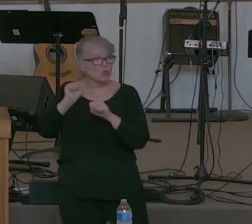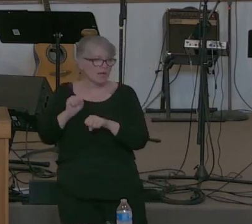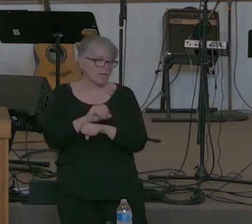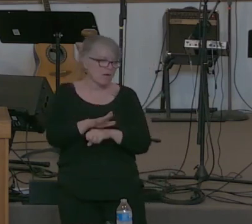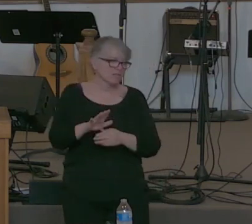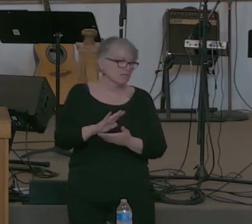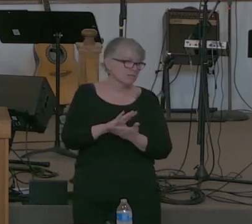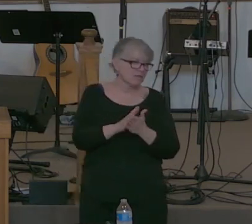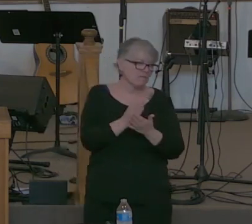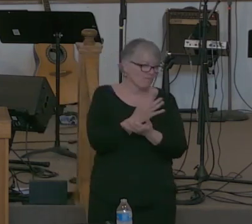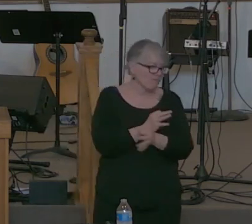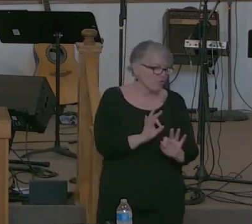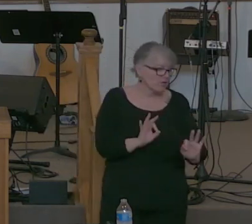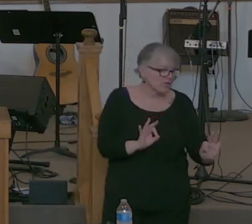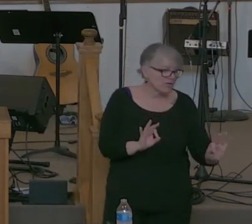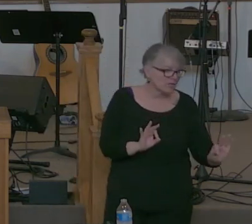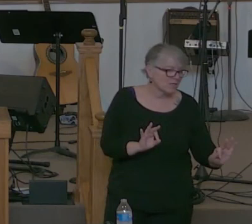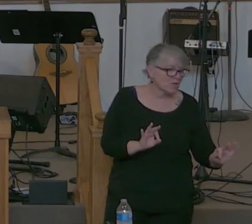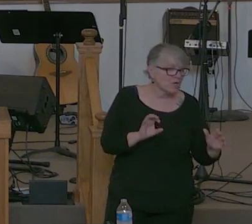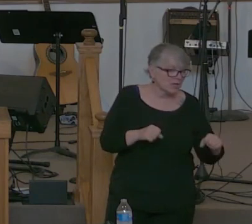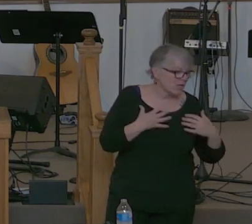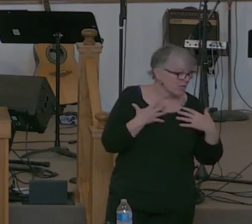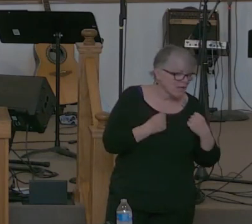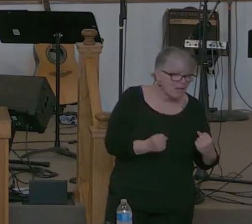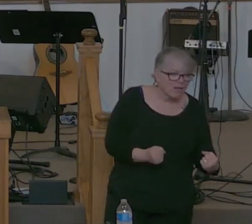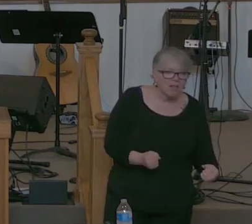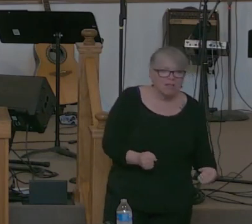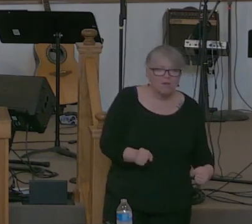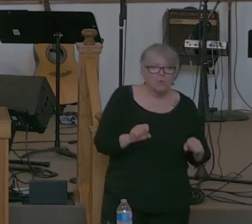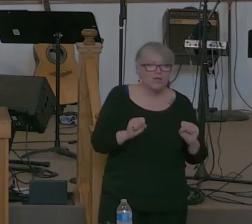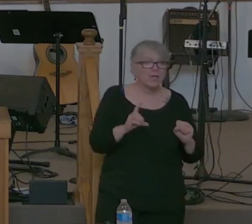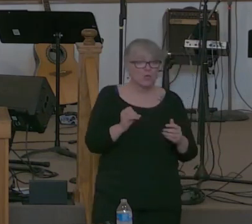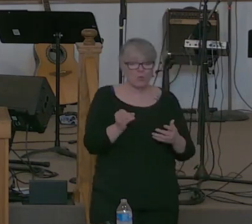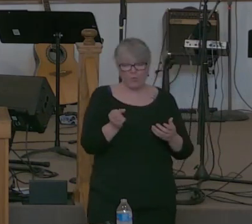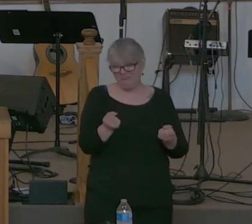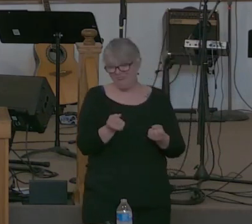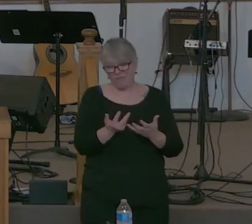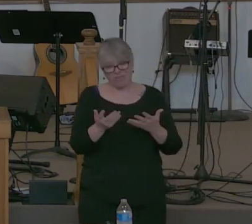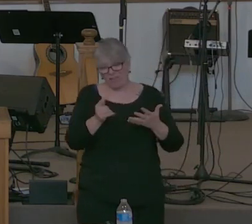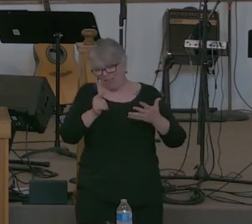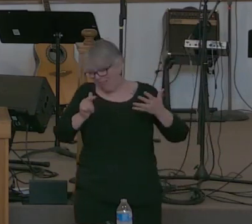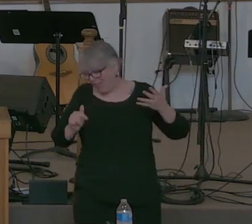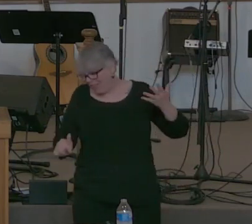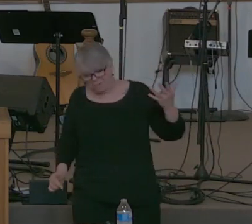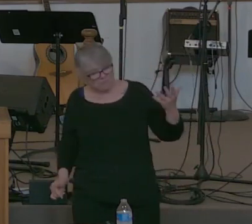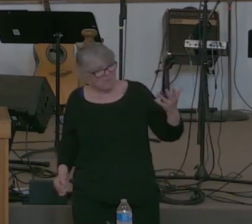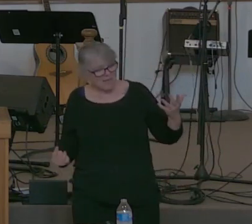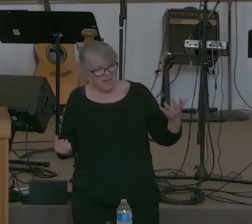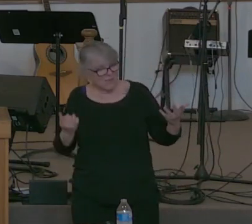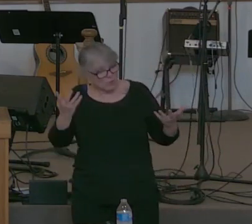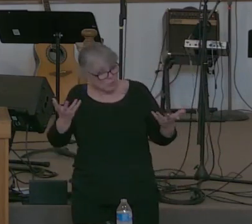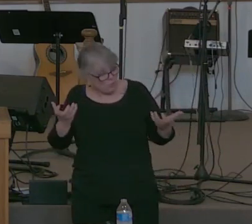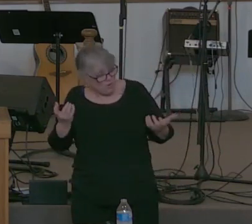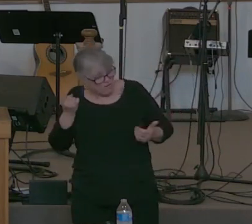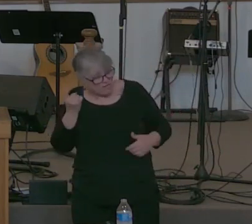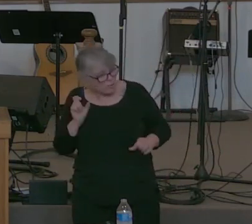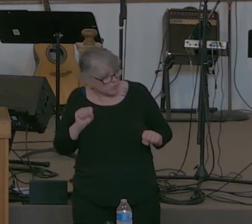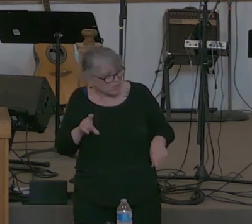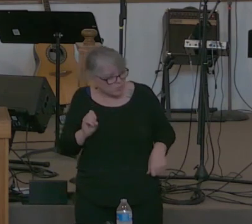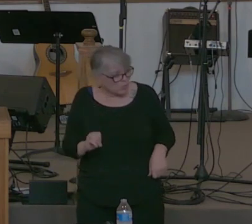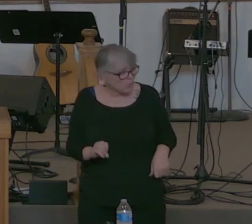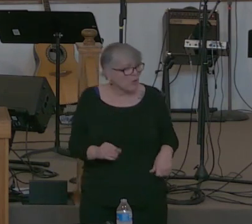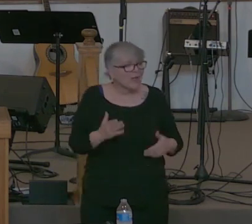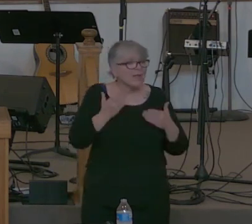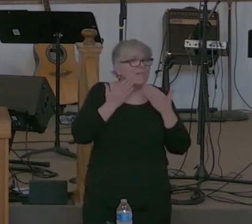the one that can deliver us. You're the one that can heal us. You're the one that you can do anything you want, Father God. And I just thank you that